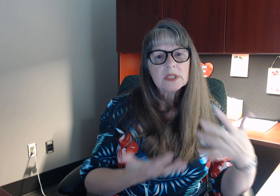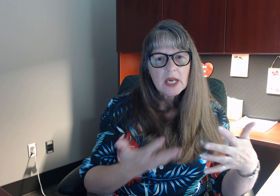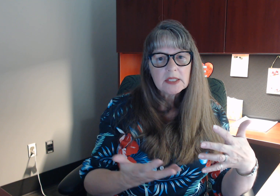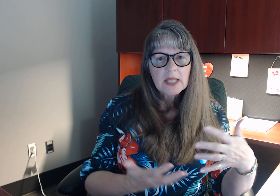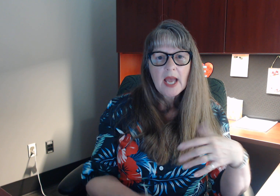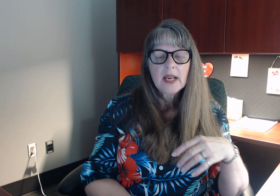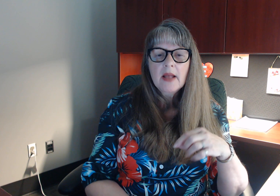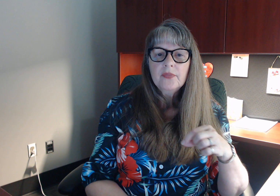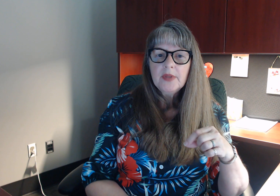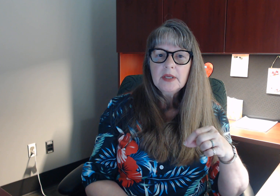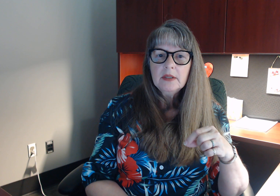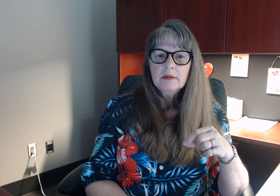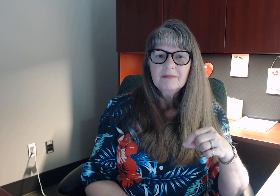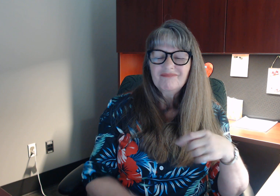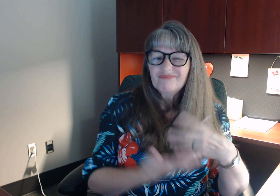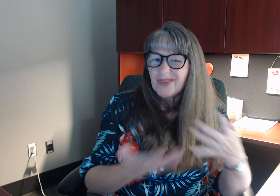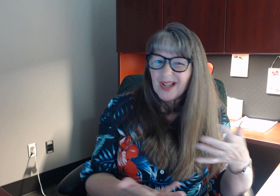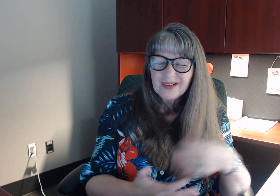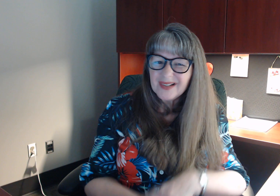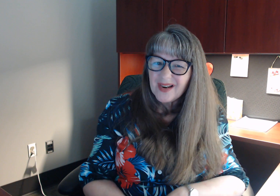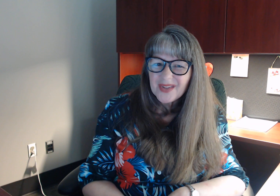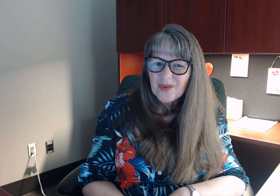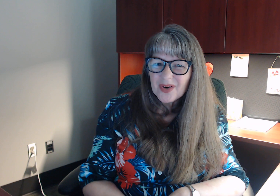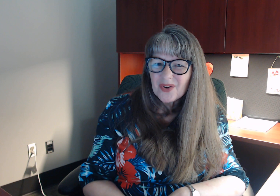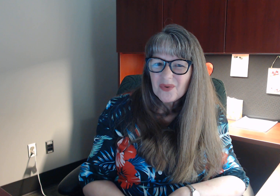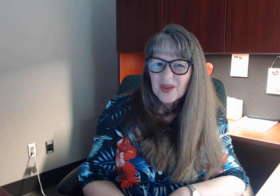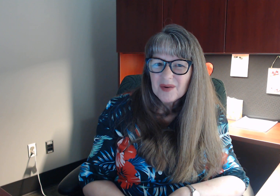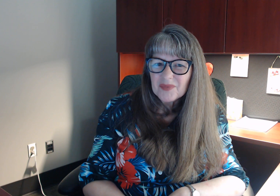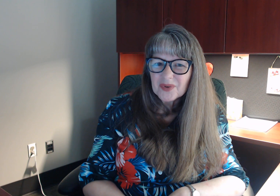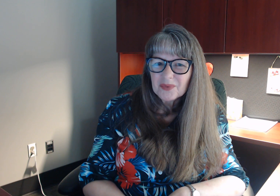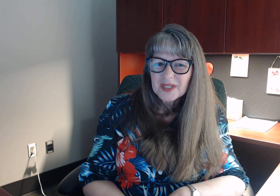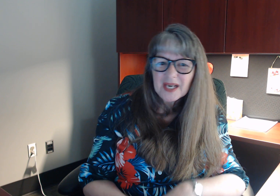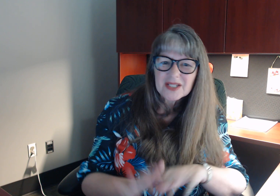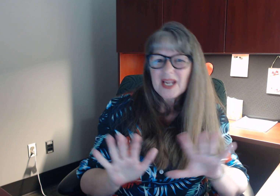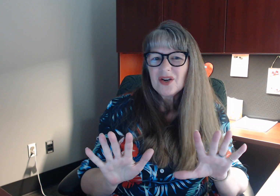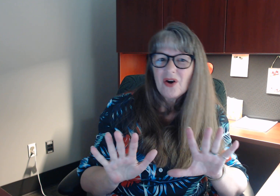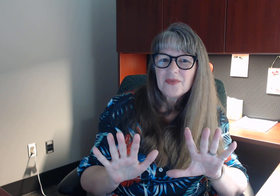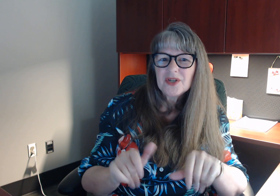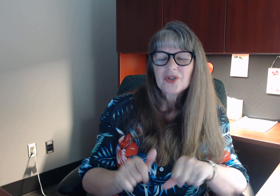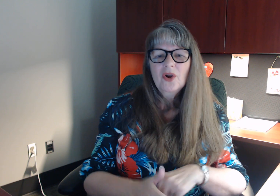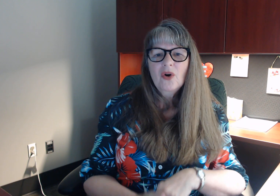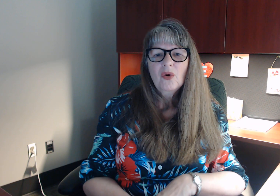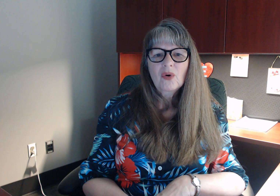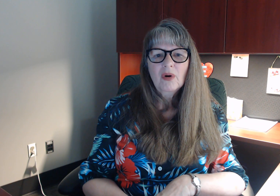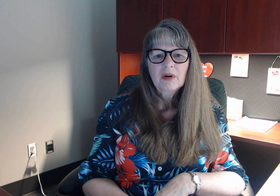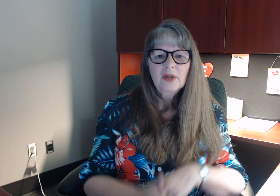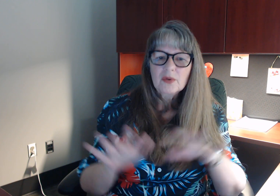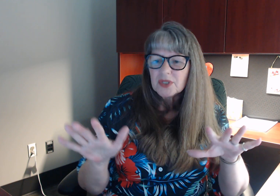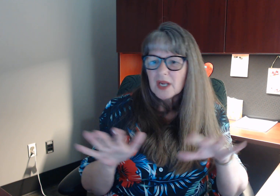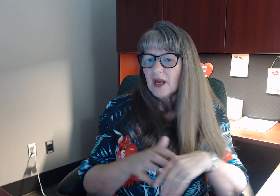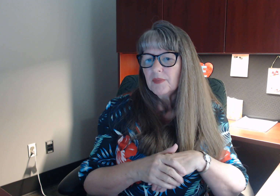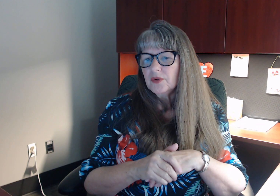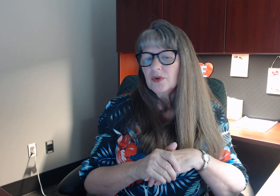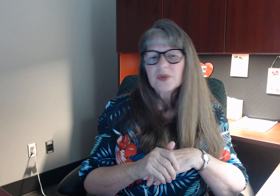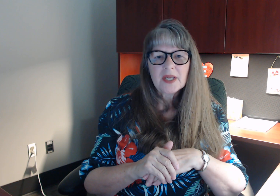discuss that, then they're like, I don't think I want to know them. They're really kind of standoffish, or stuck up. They'll use that kind of